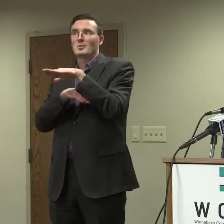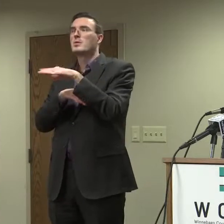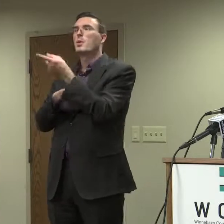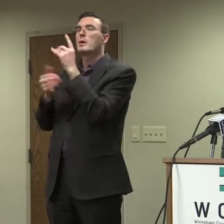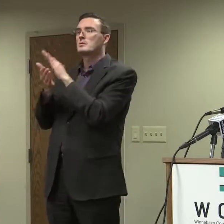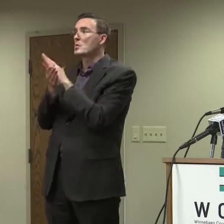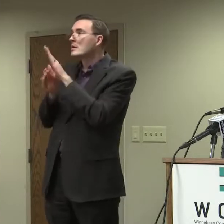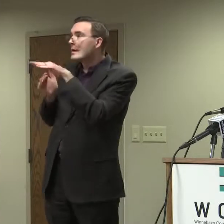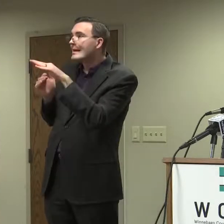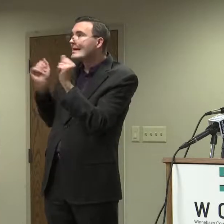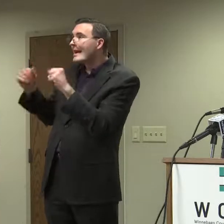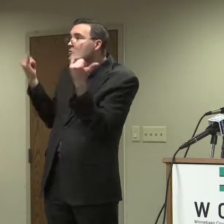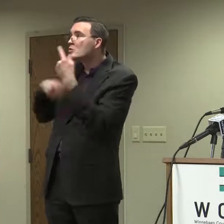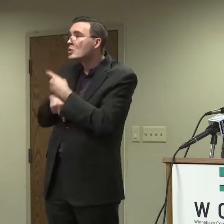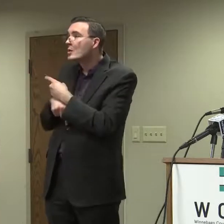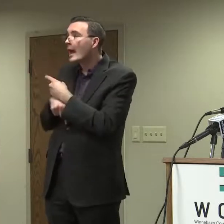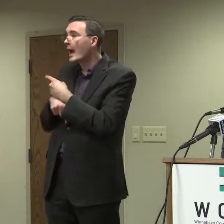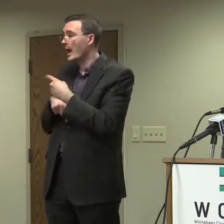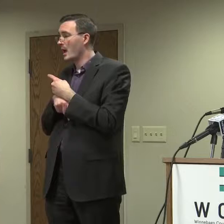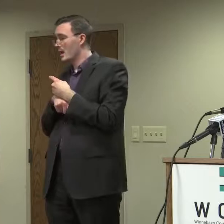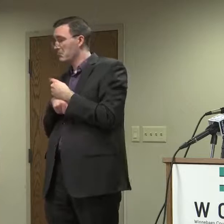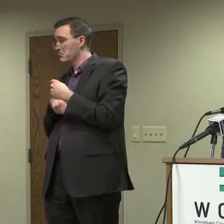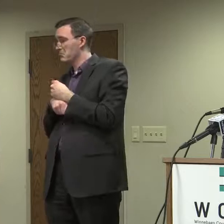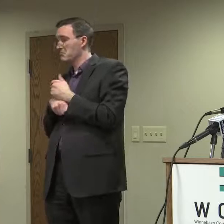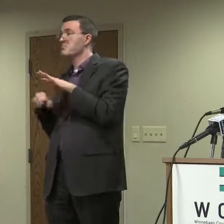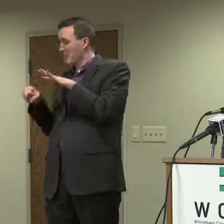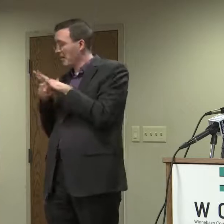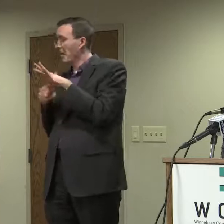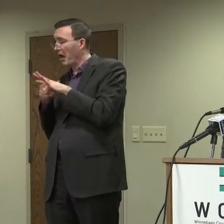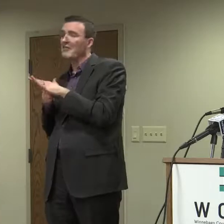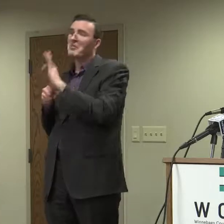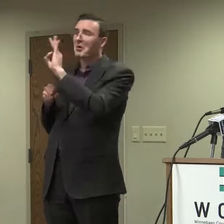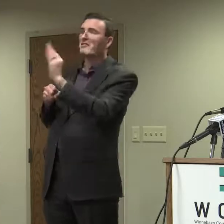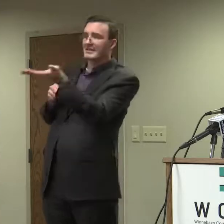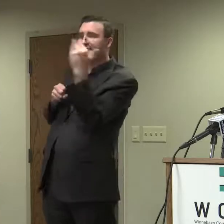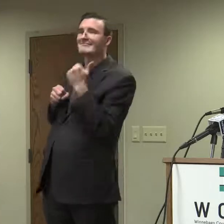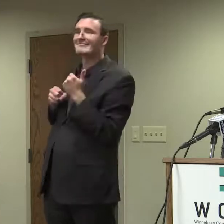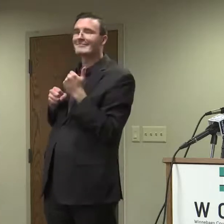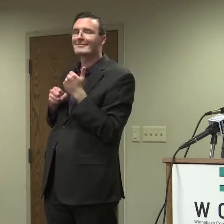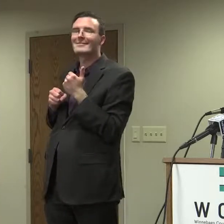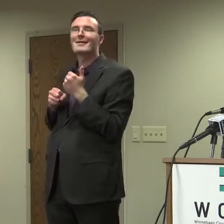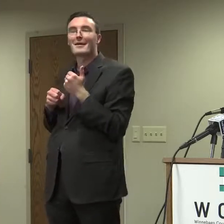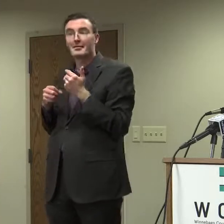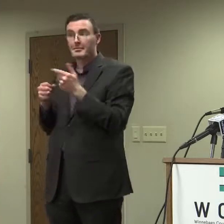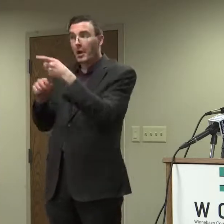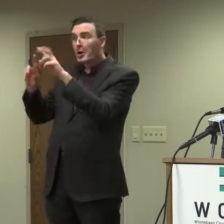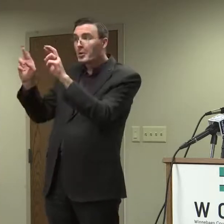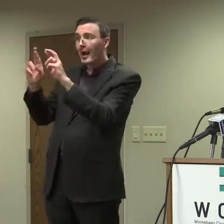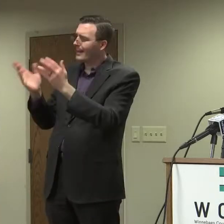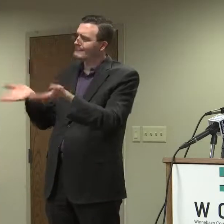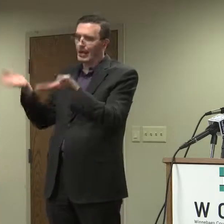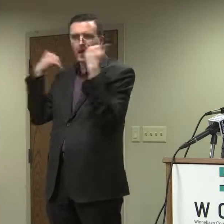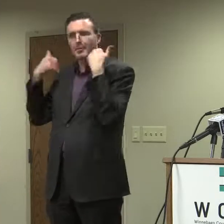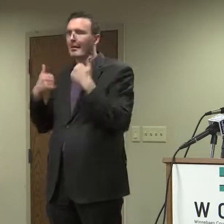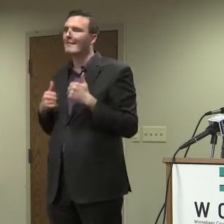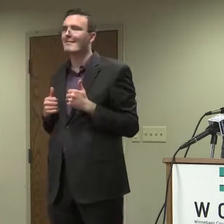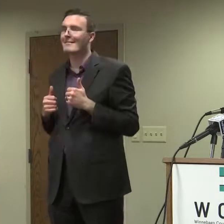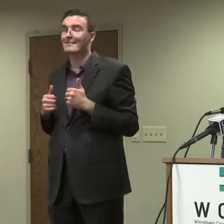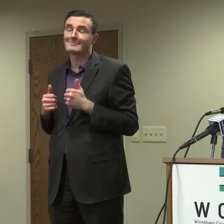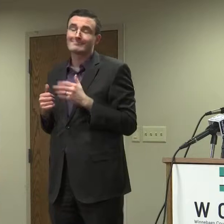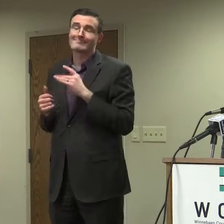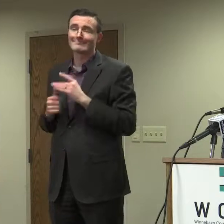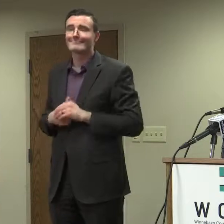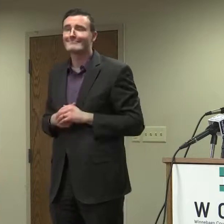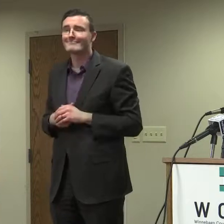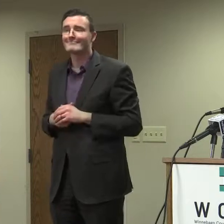them on. We're ready. We've got enough vaccine. We're going to take, if you're ready today, we'll vaccinate you today.